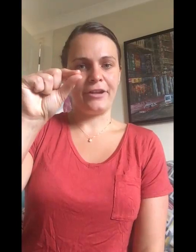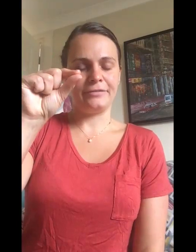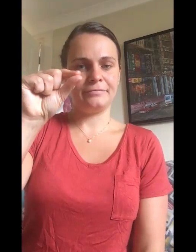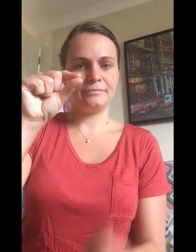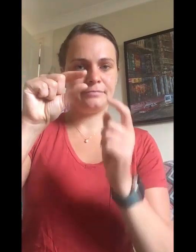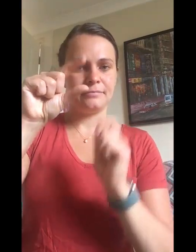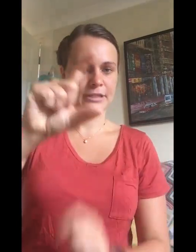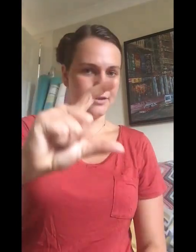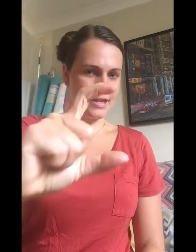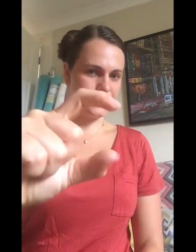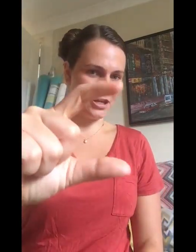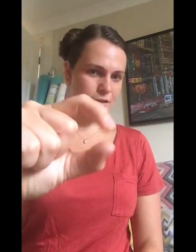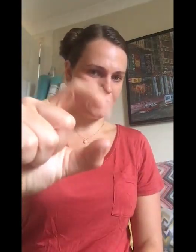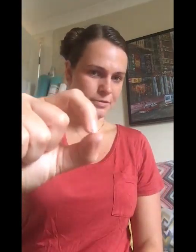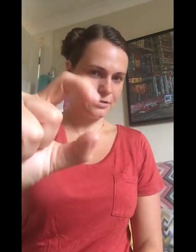11. So these 2.